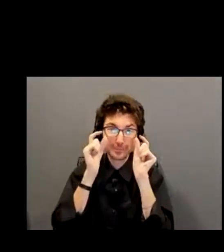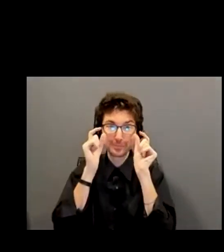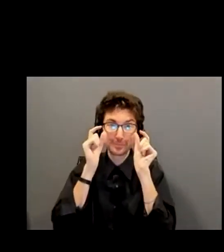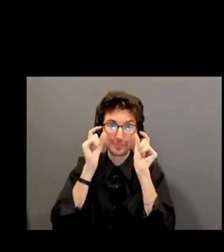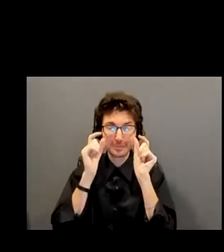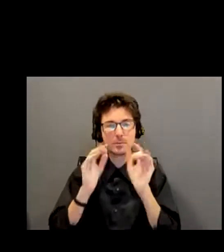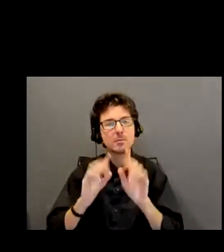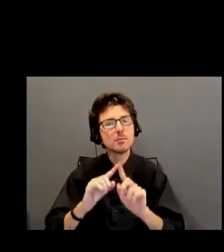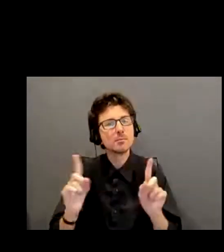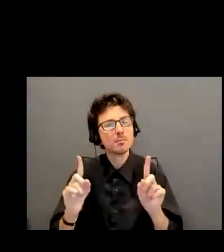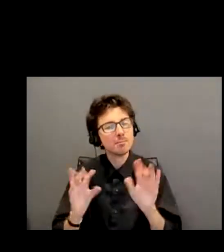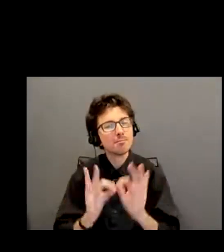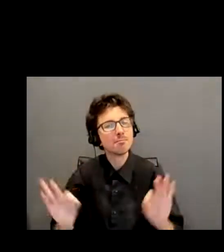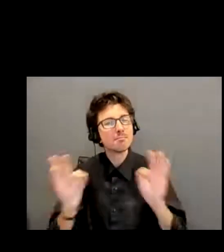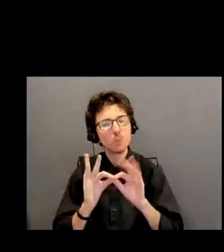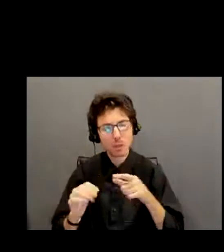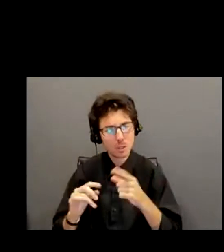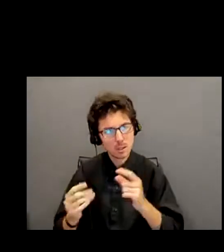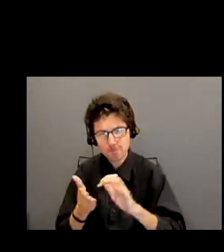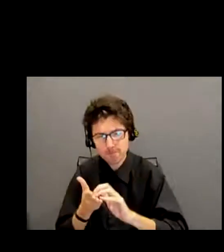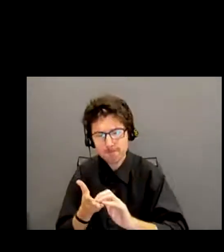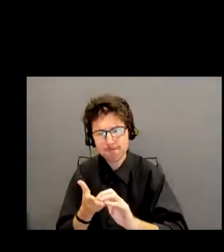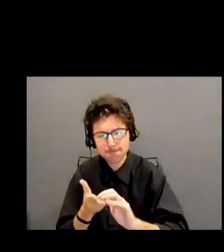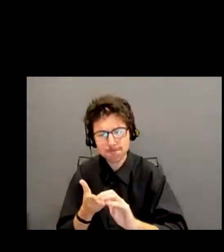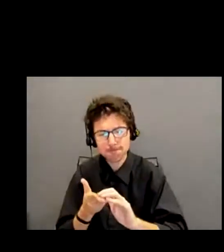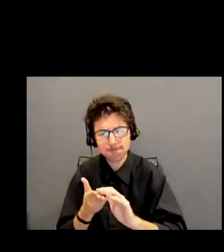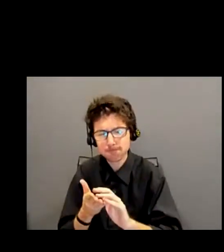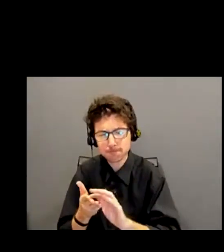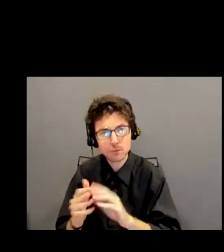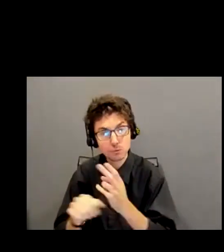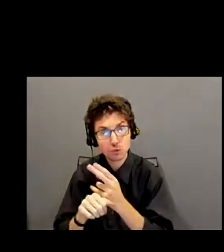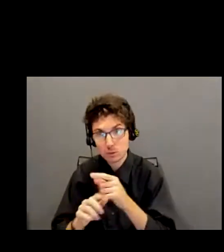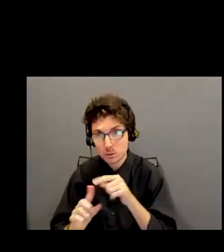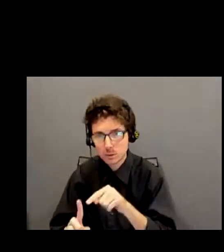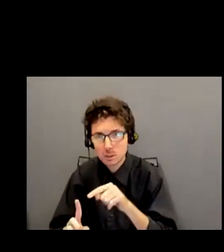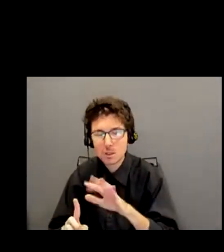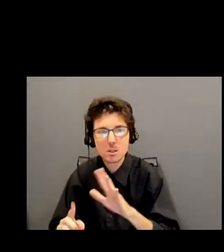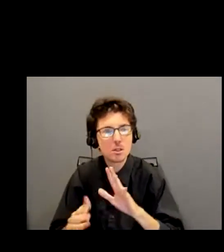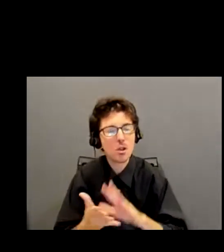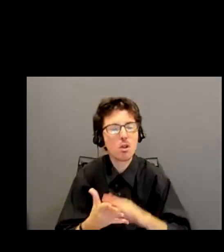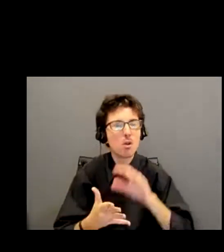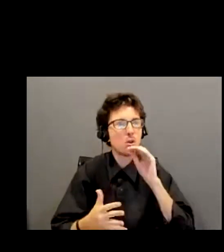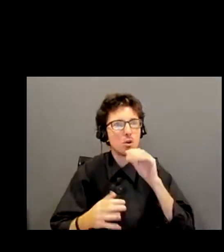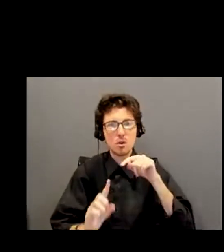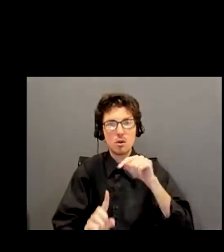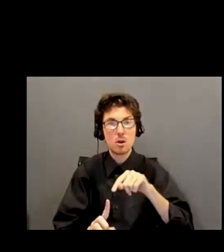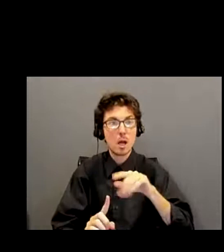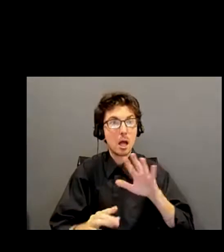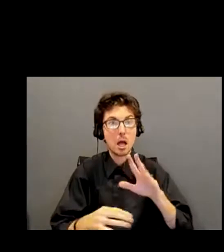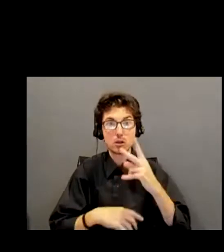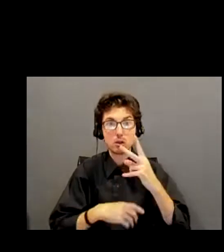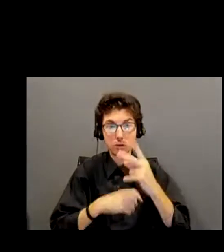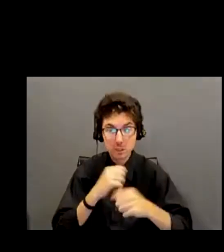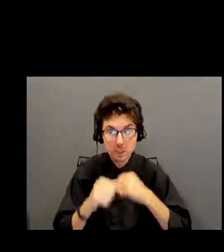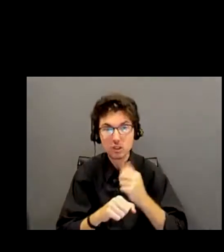necessary matriculation exams, and graduated from high school successfully. 2 or 3 years after my graduation from high